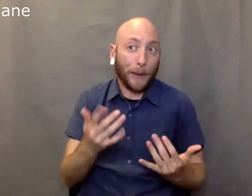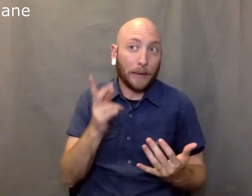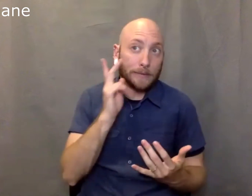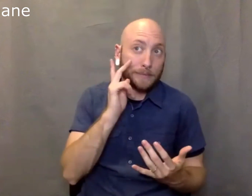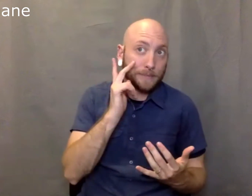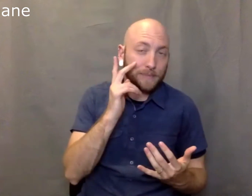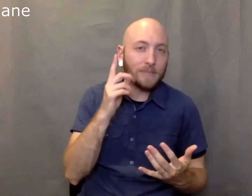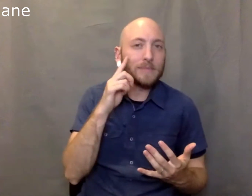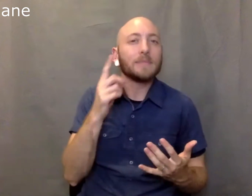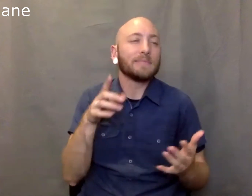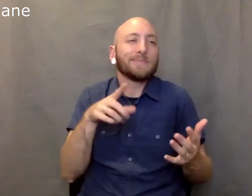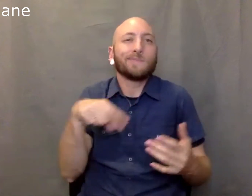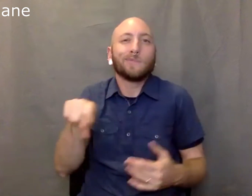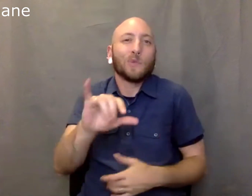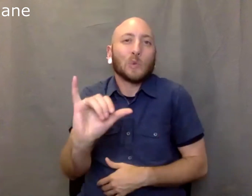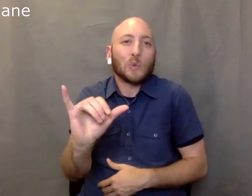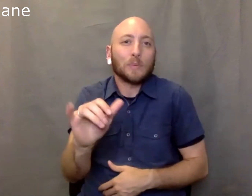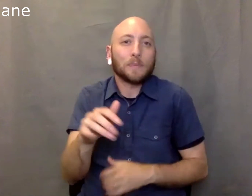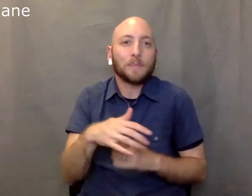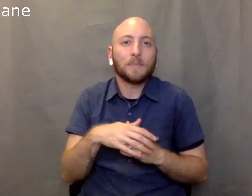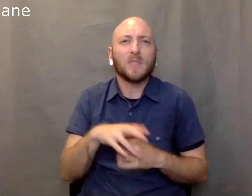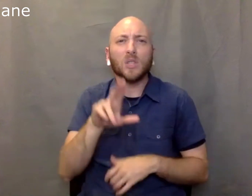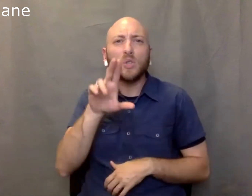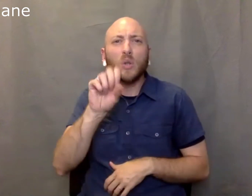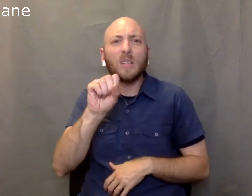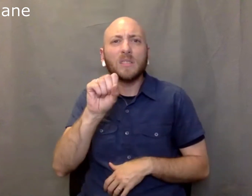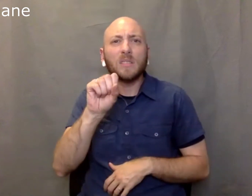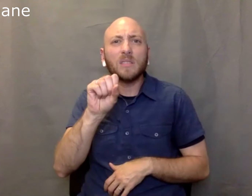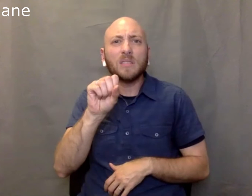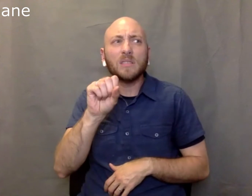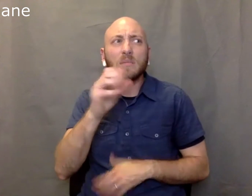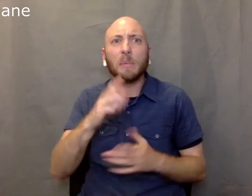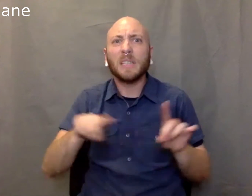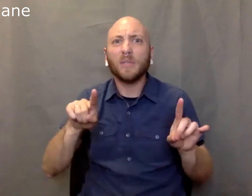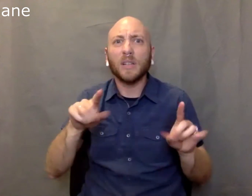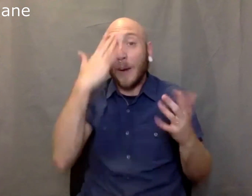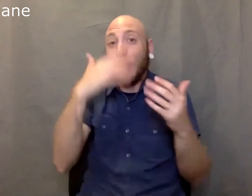are. Actually, no, I think in the States it's like pretty, I don't know. I actually don't know. But anyways,